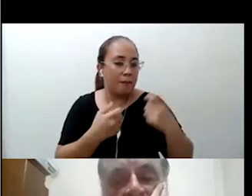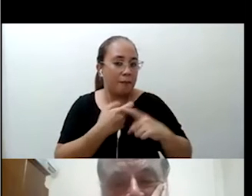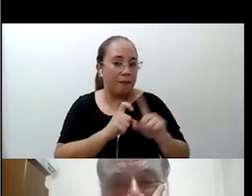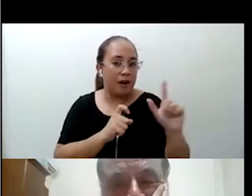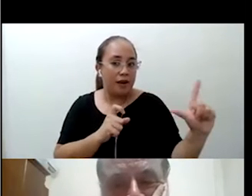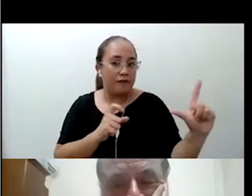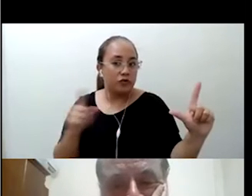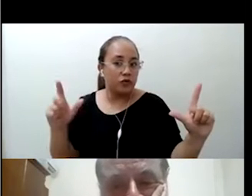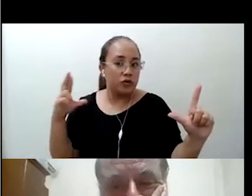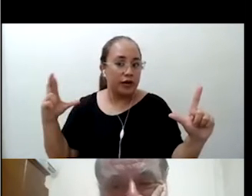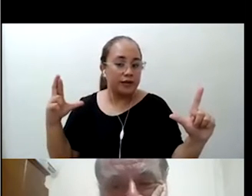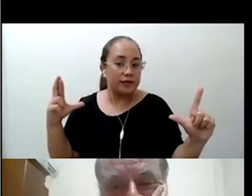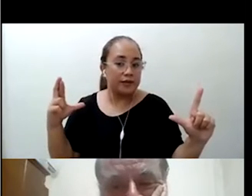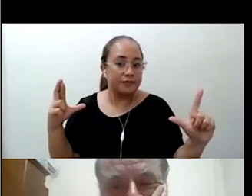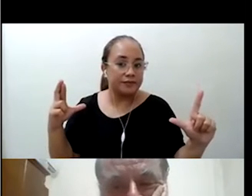right,